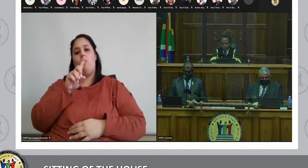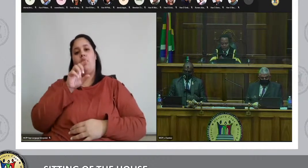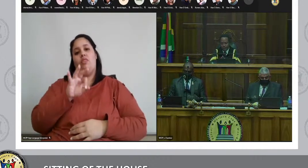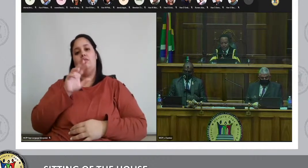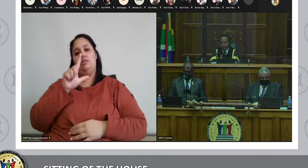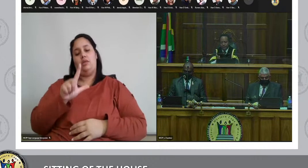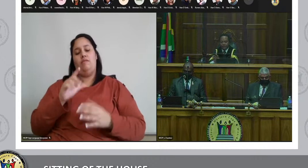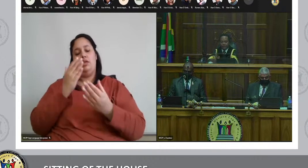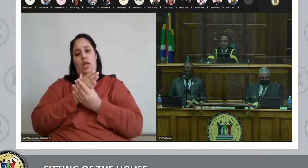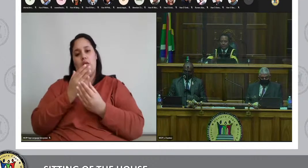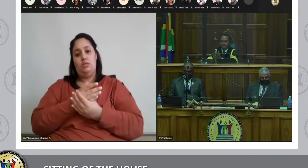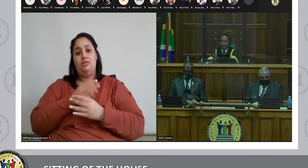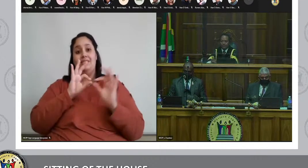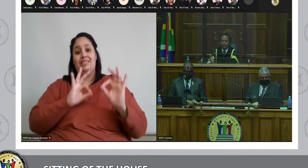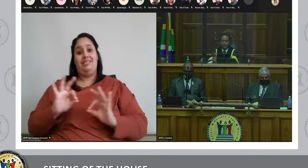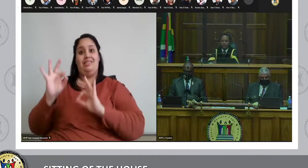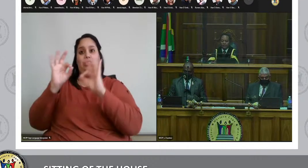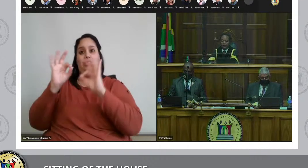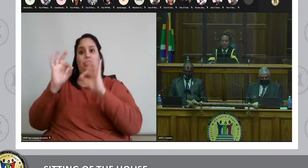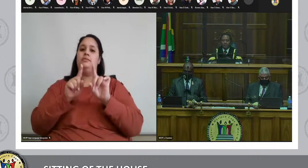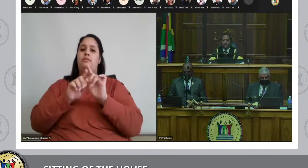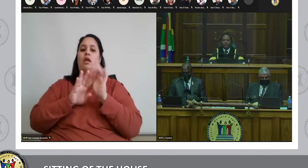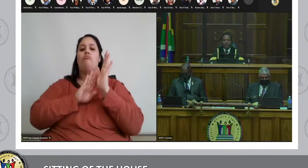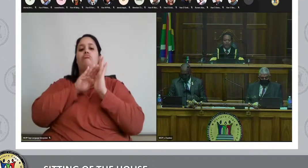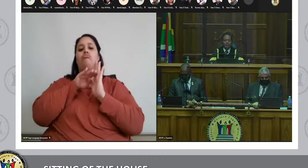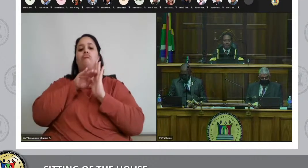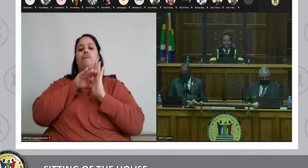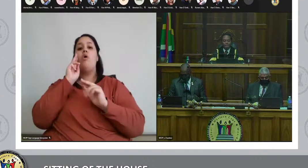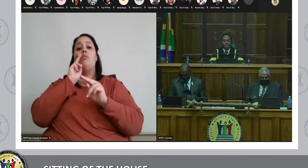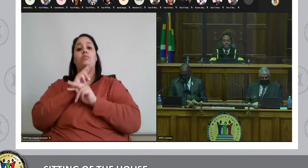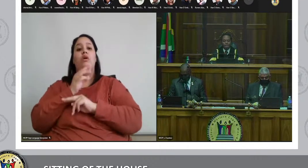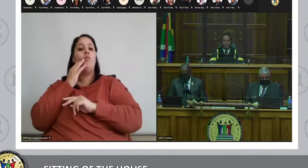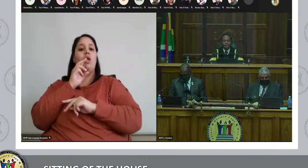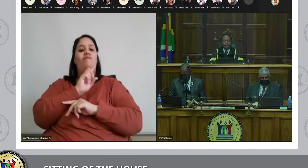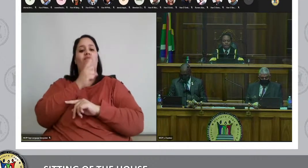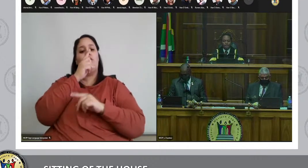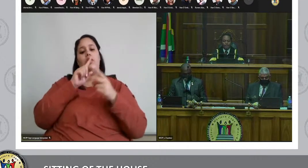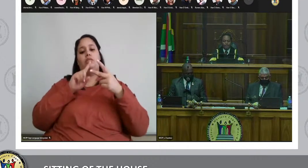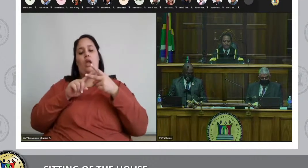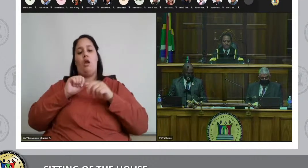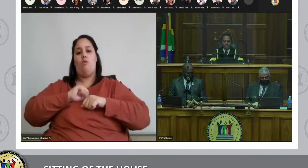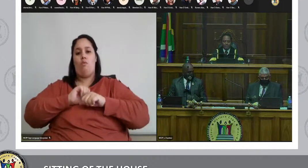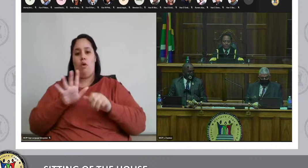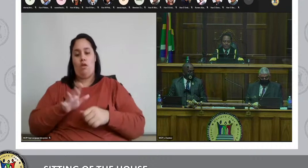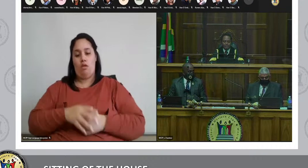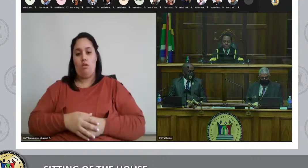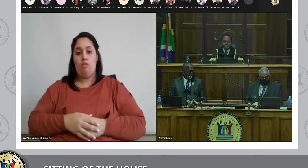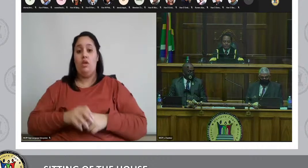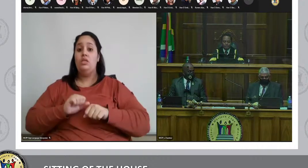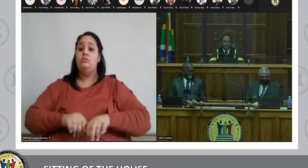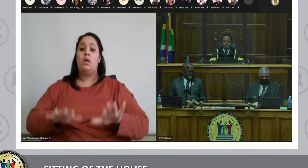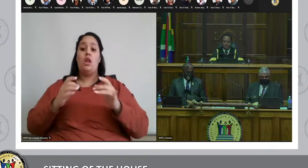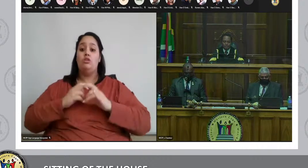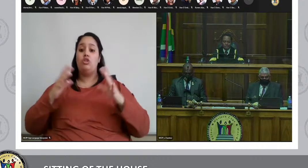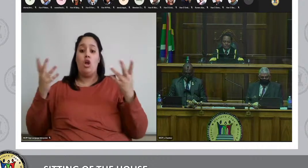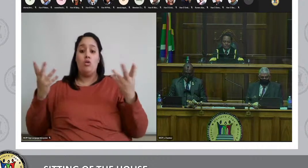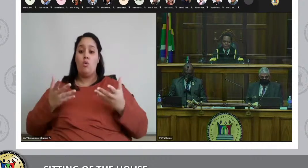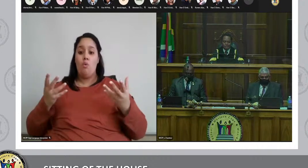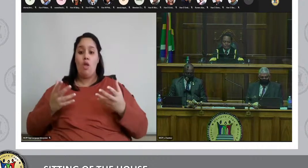cases. These are the same trend that we observe in the first 2 waves. The spreads starts in these